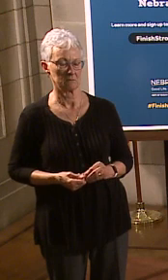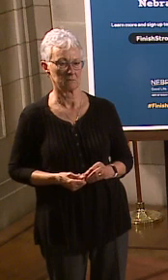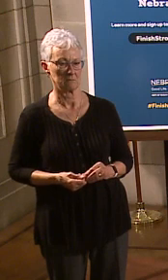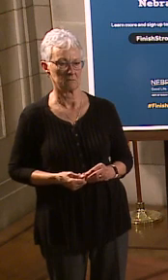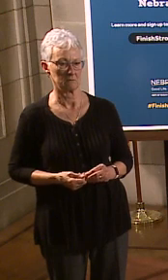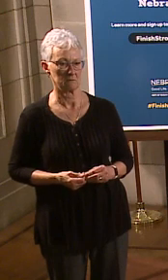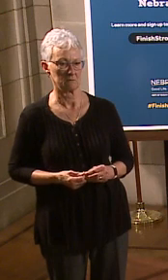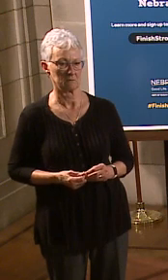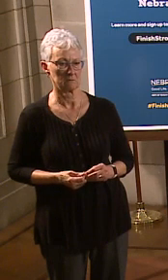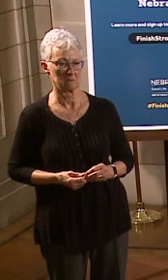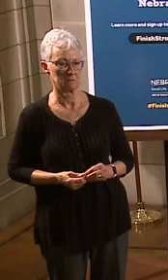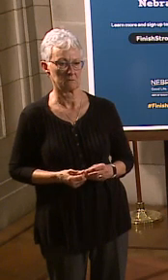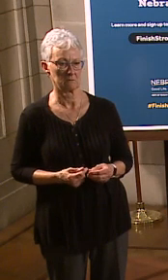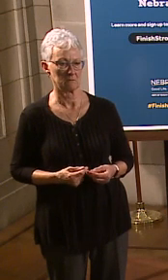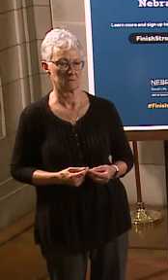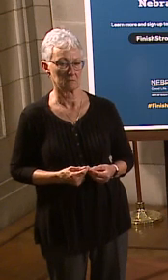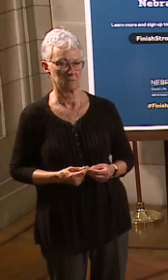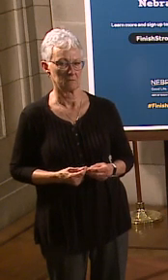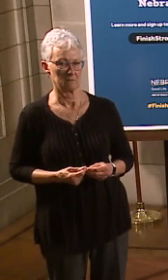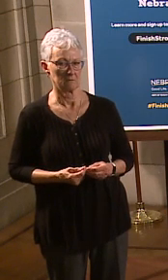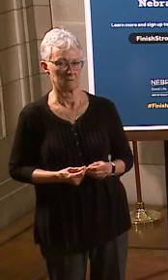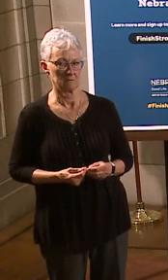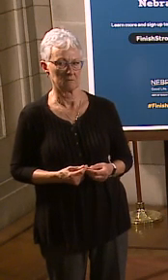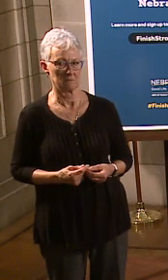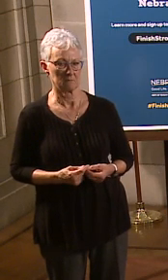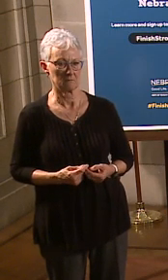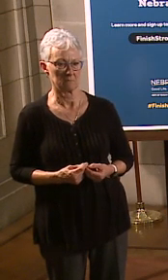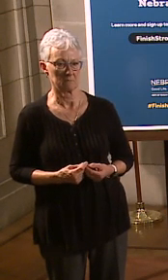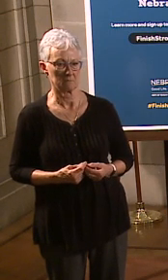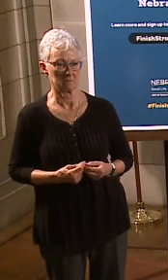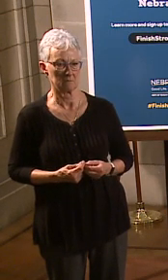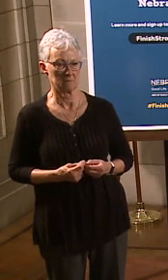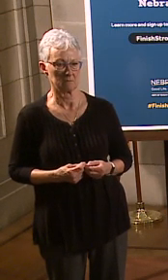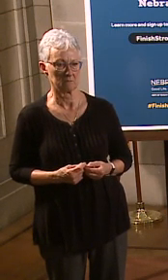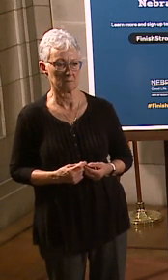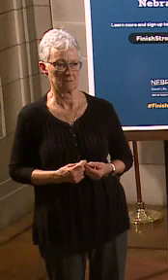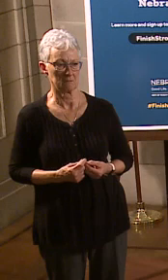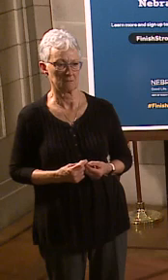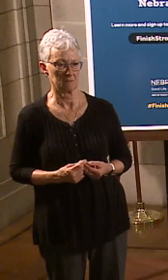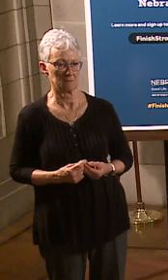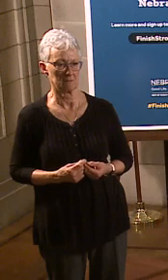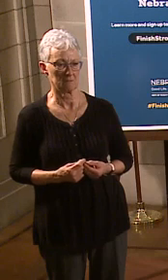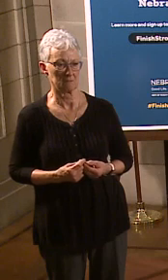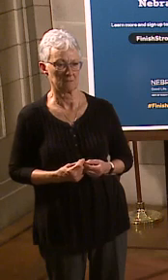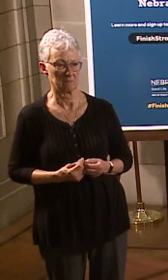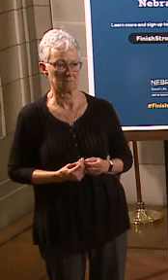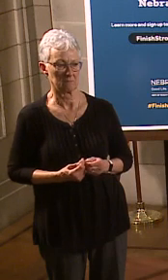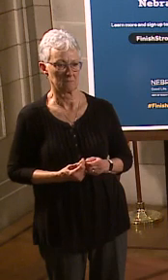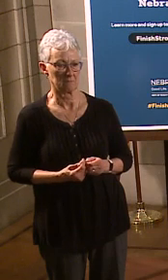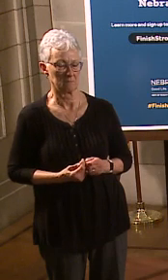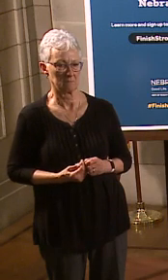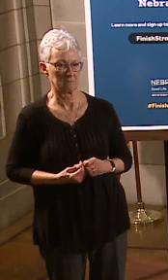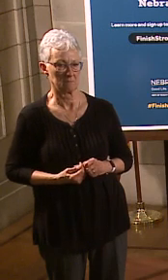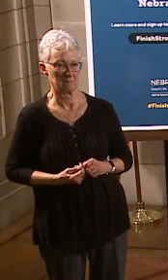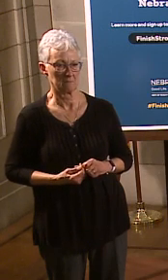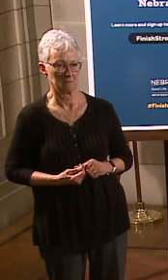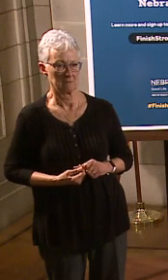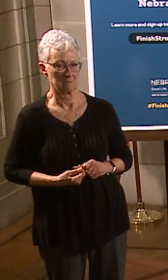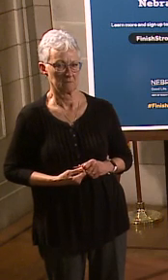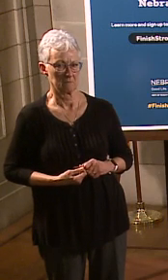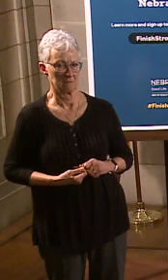participate in your news conferences because they were not considered to be credentialed media. Can